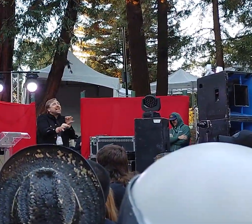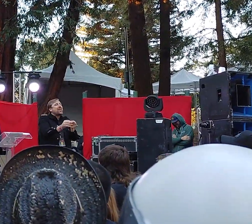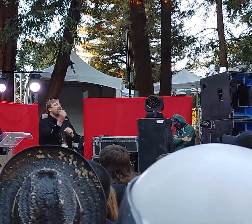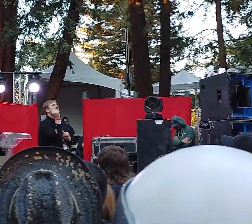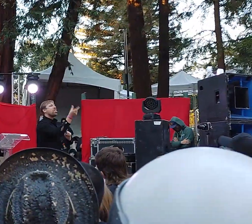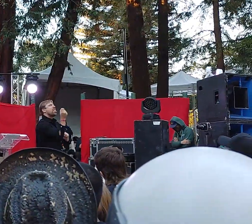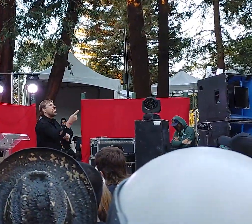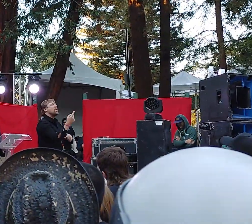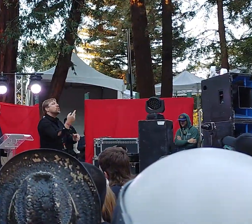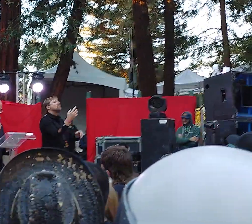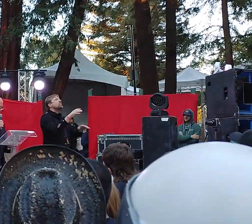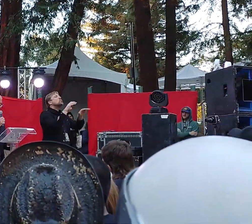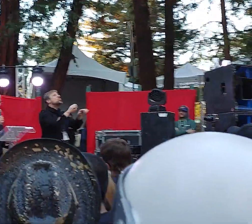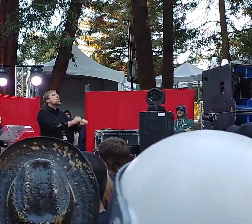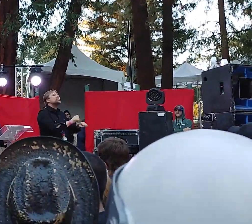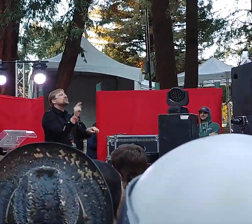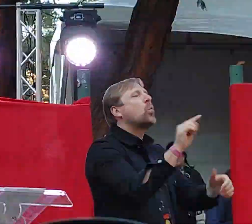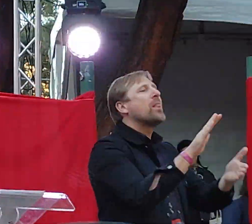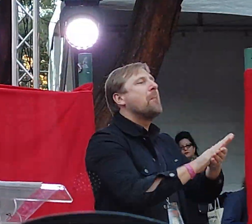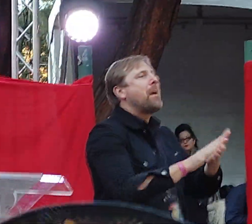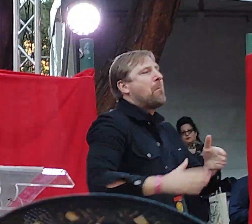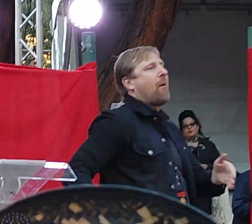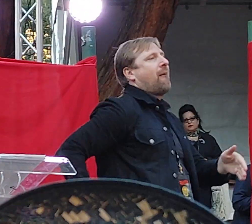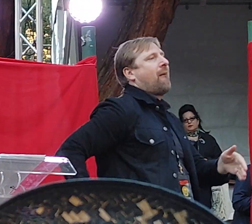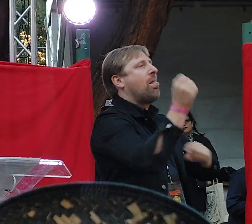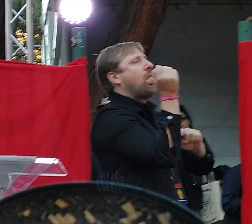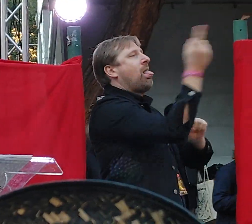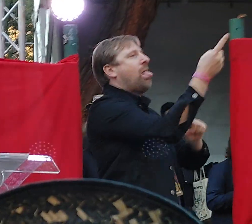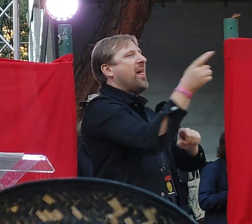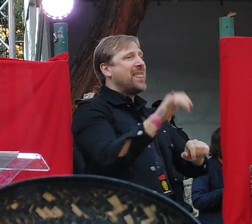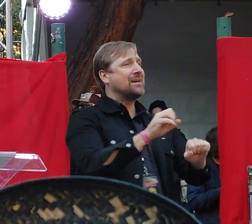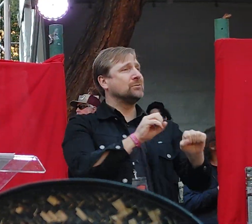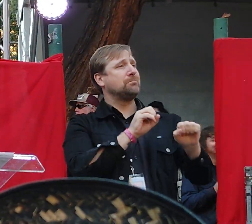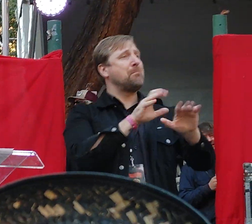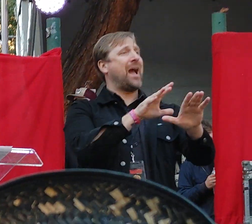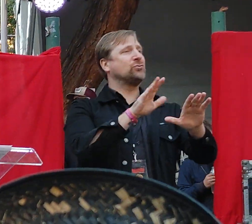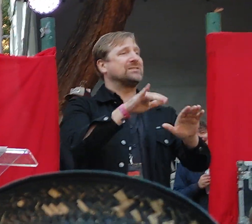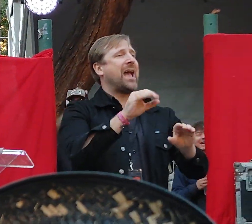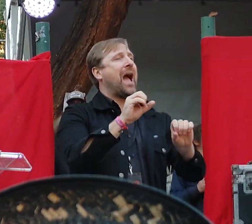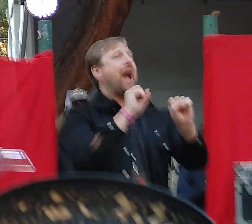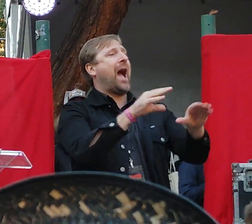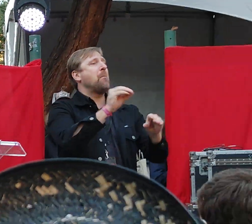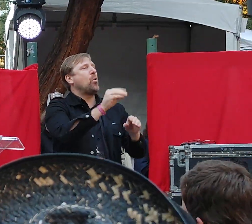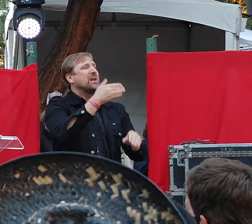paper. Then Screamin' Jay Hawkins can sing, I put a smell on you.